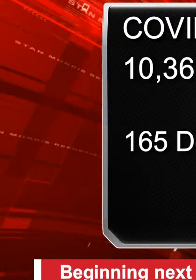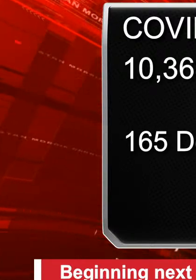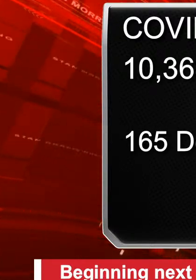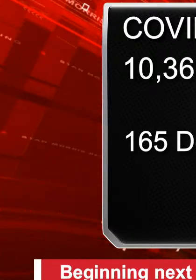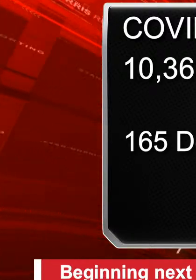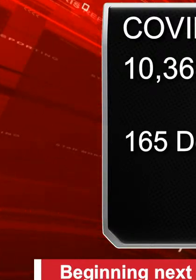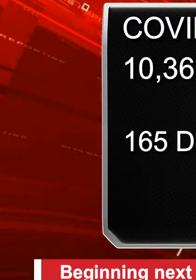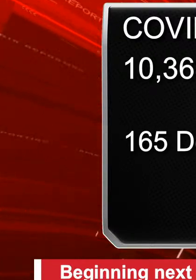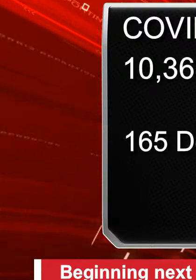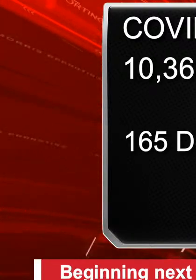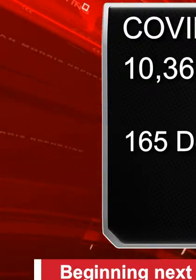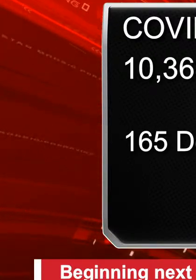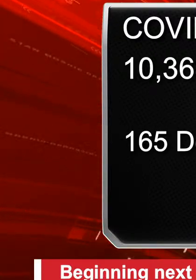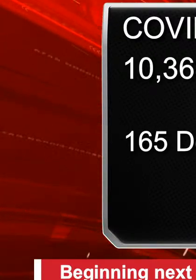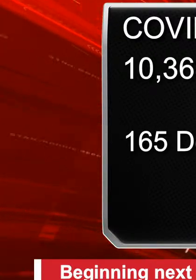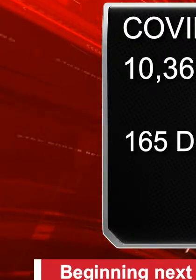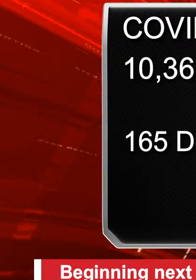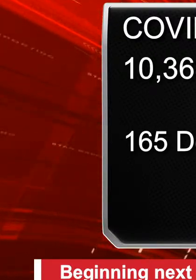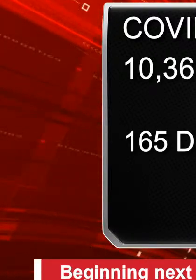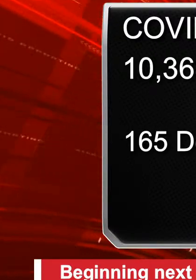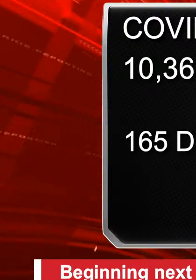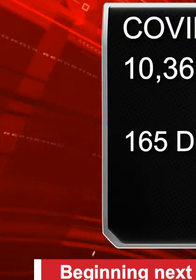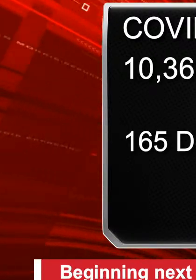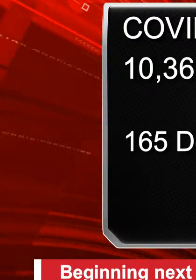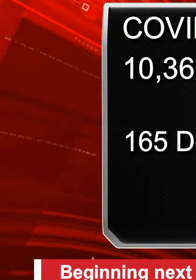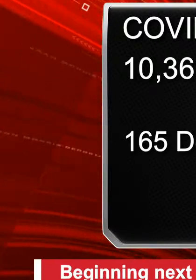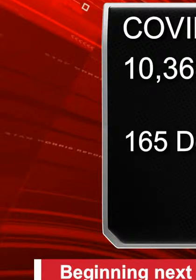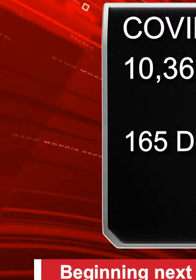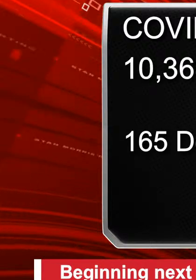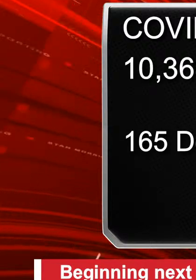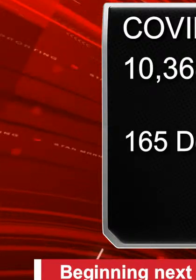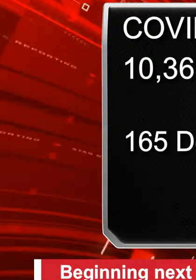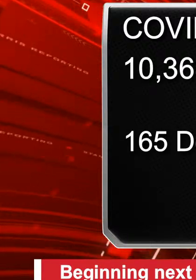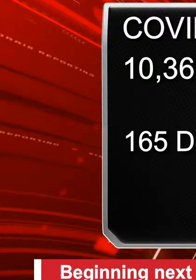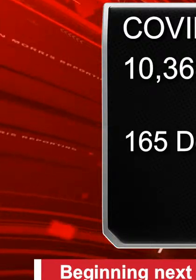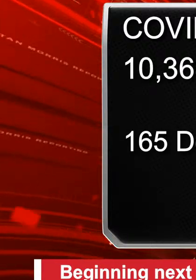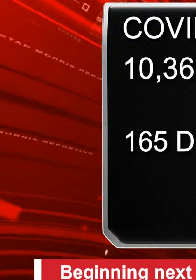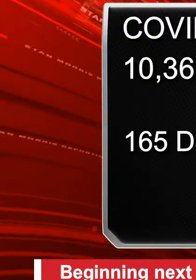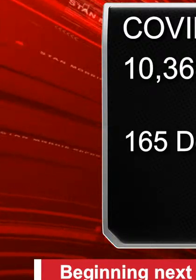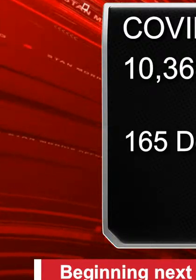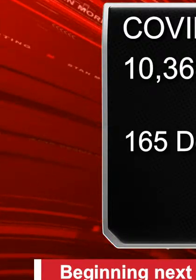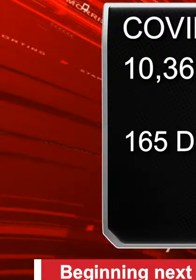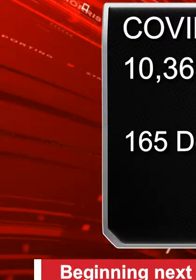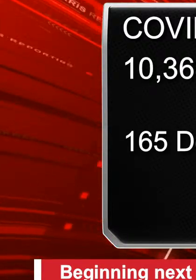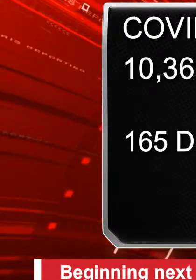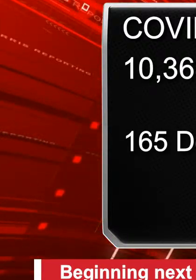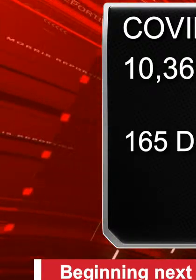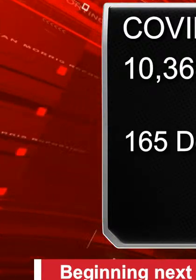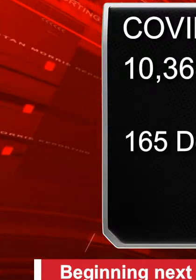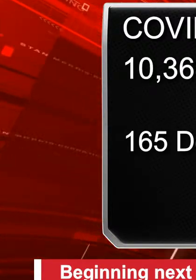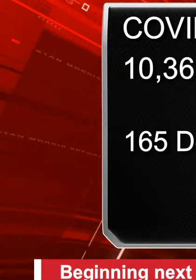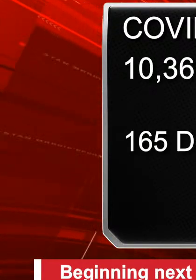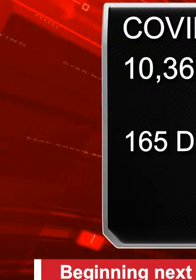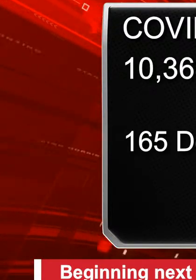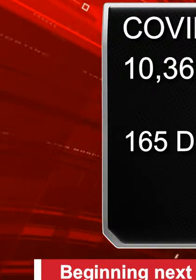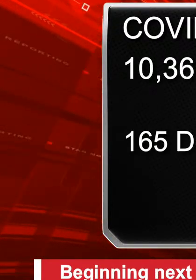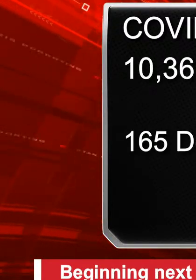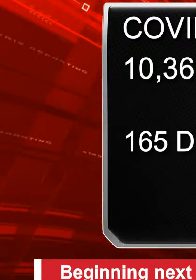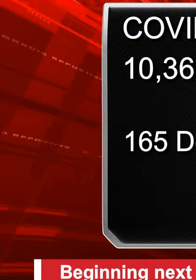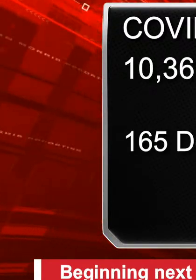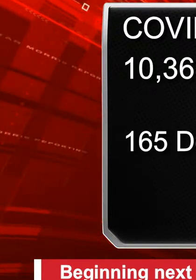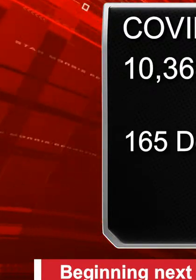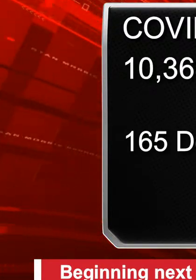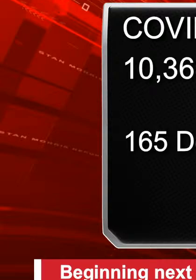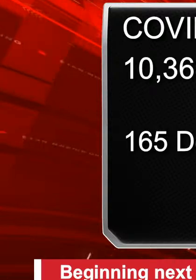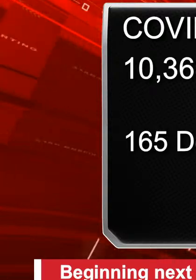1/3 capacity are going to go up to 2/3 capacity starting next Monday. I even saw some messages in chat from folks asking, where are